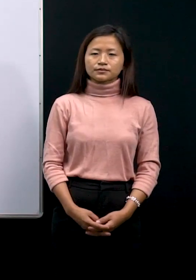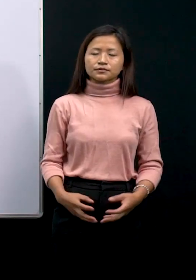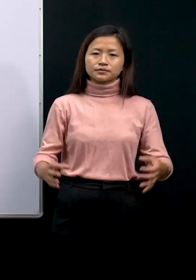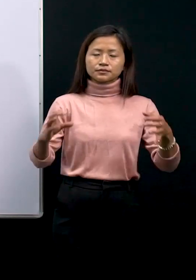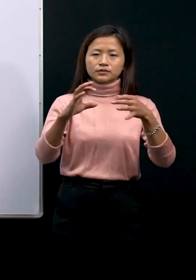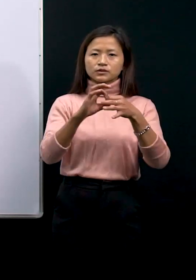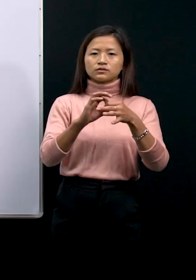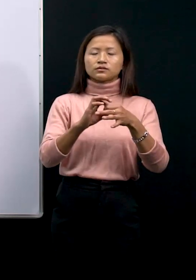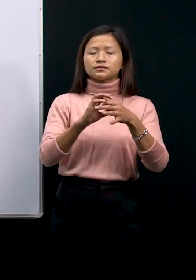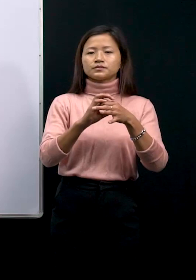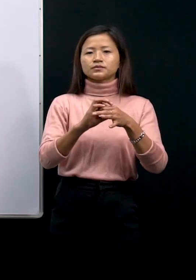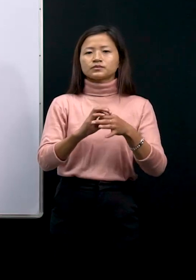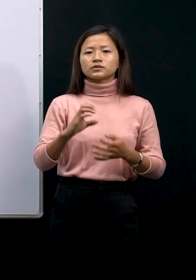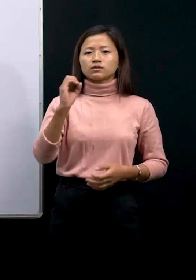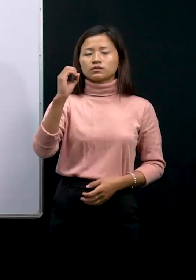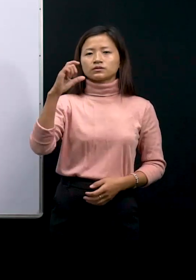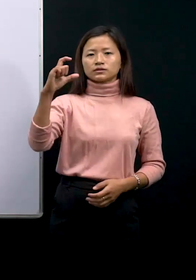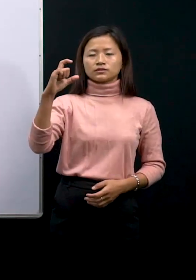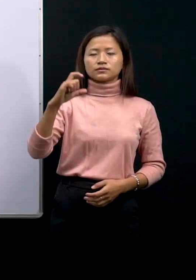Join OC.